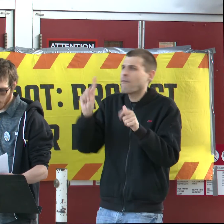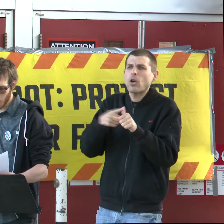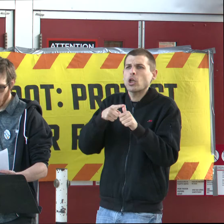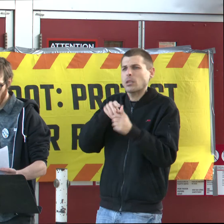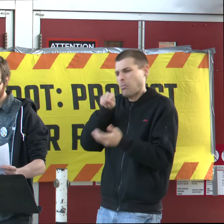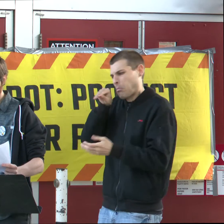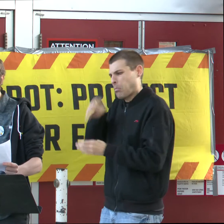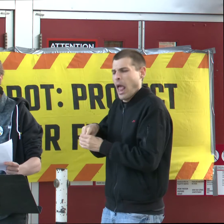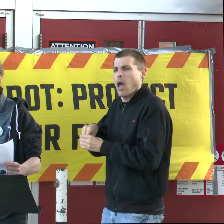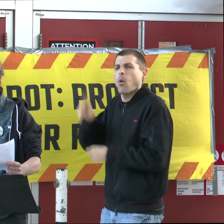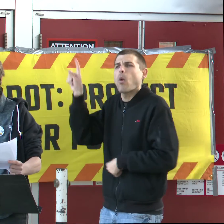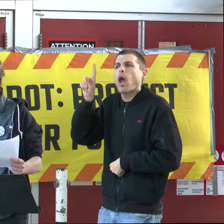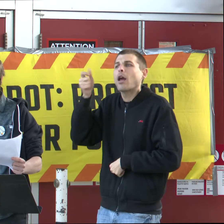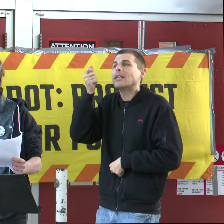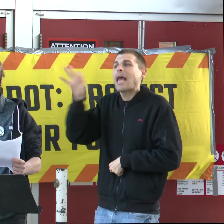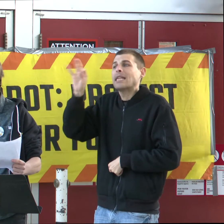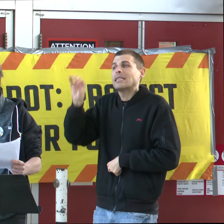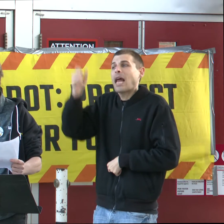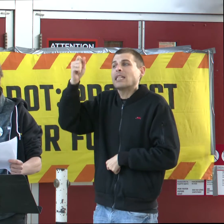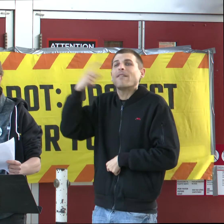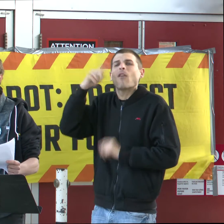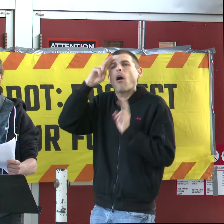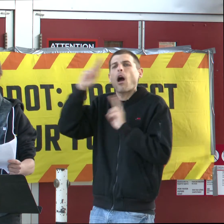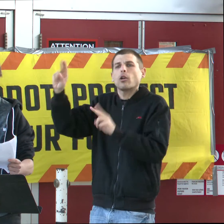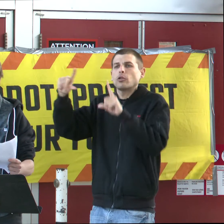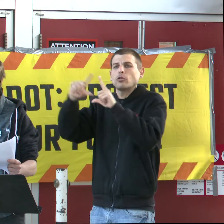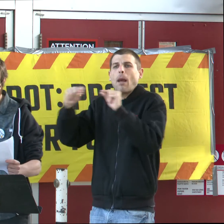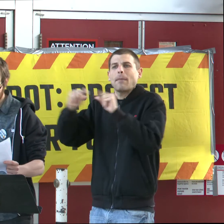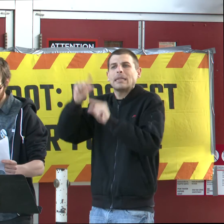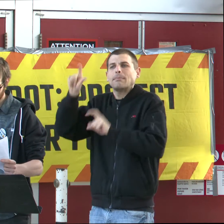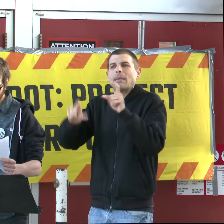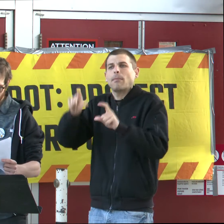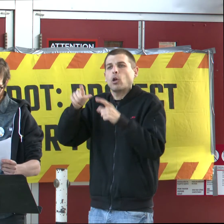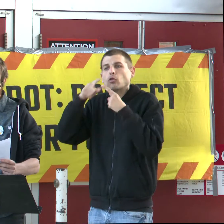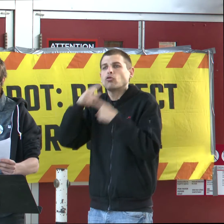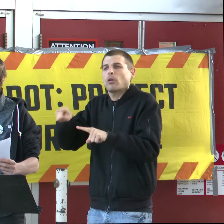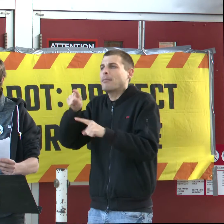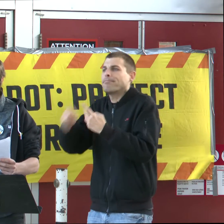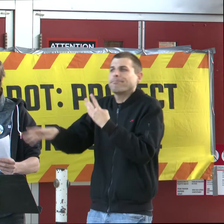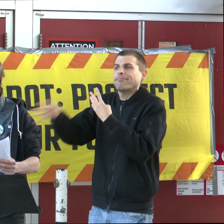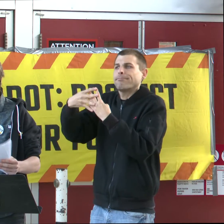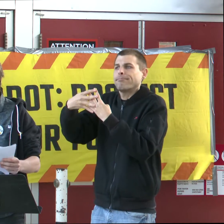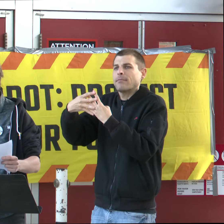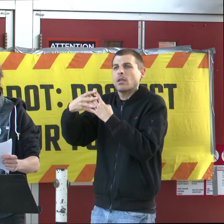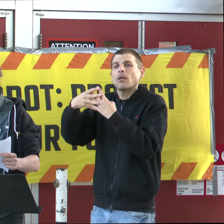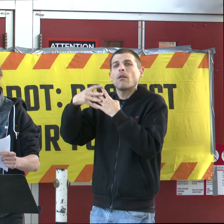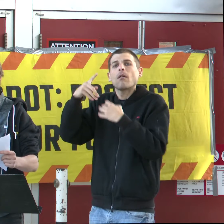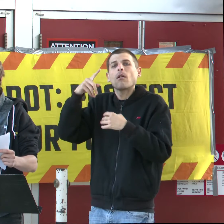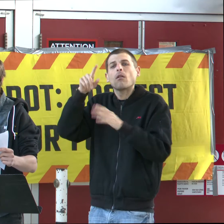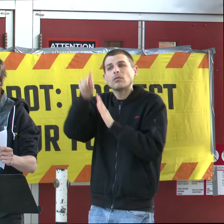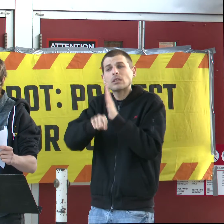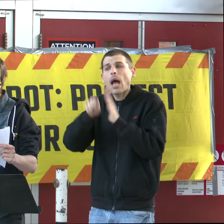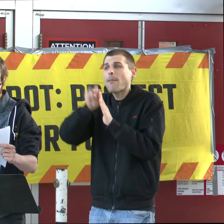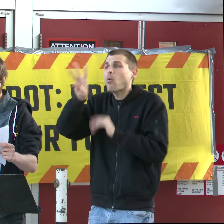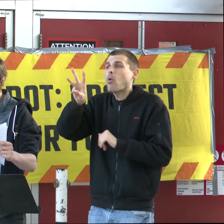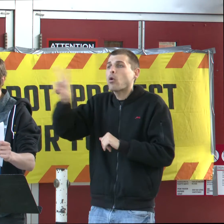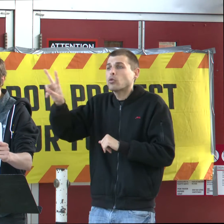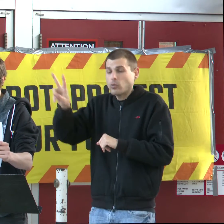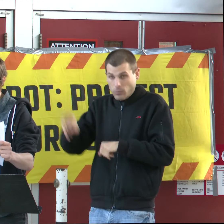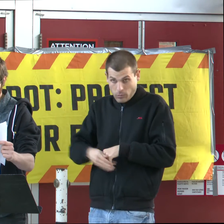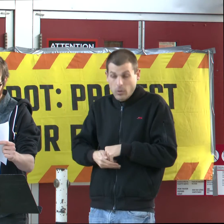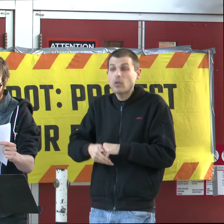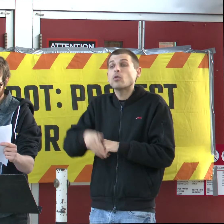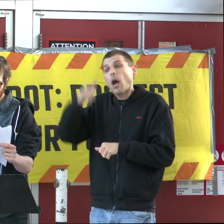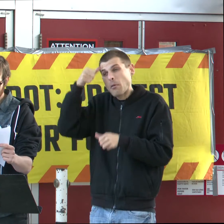1990 as part of a larger memorial to honor the Japanese American internments during World War II. To quote a judge who was speaking at the ribbon cutting, without